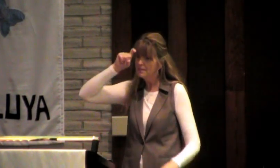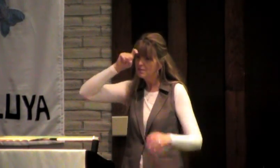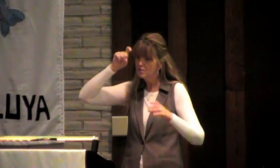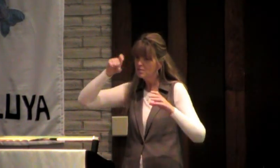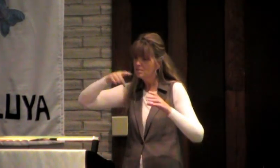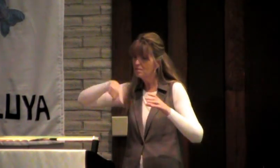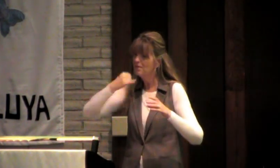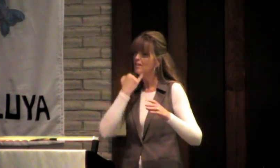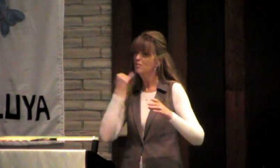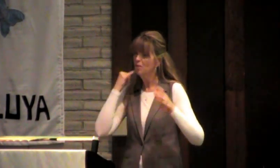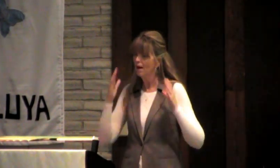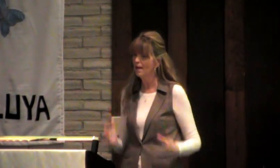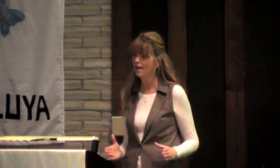many things, and God,